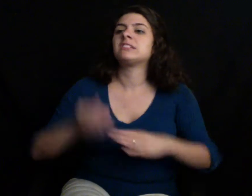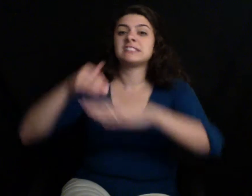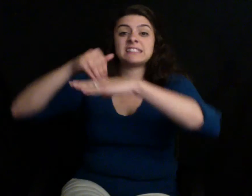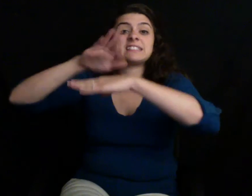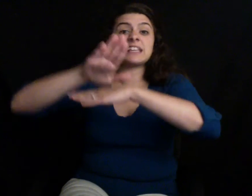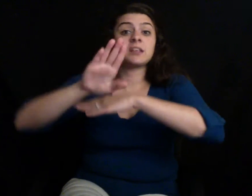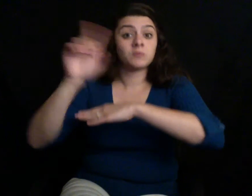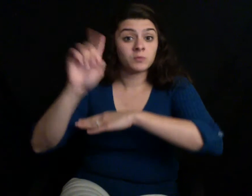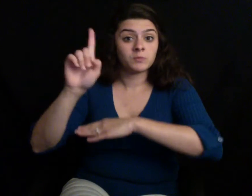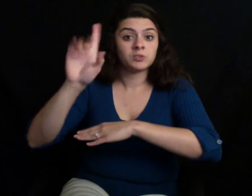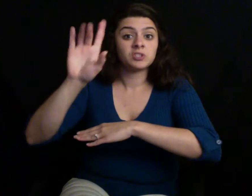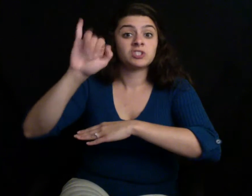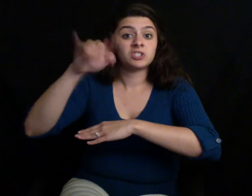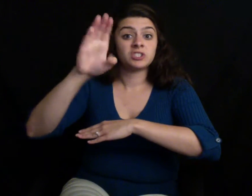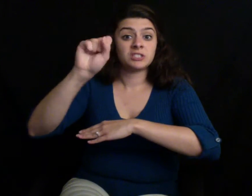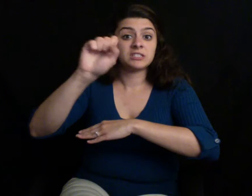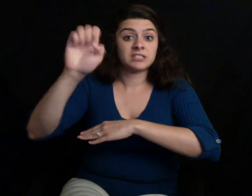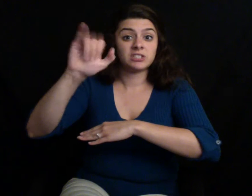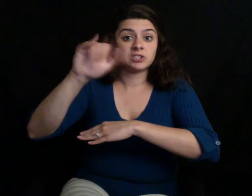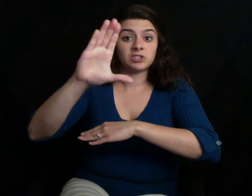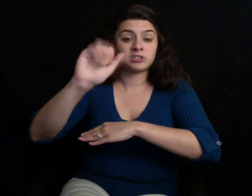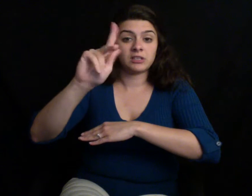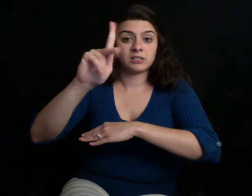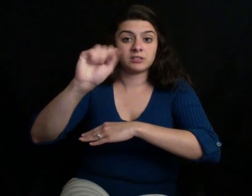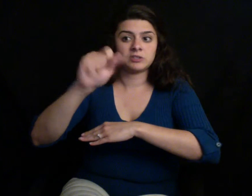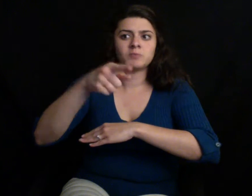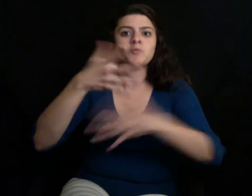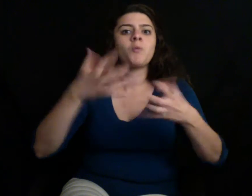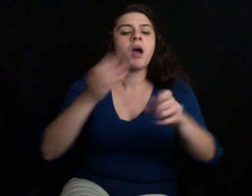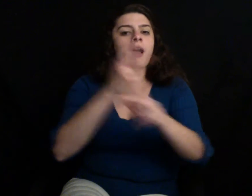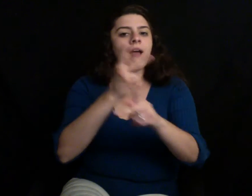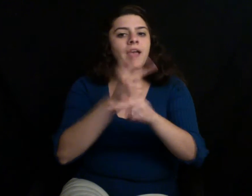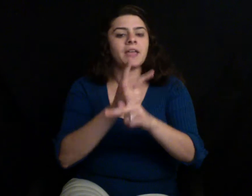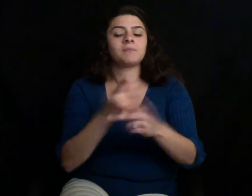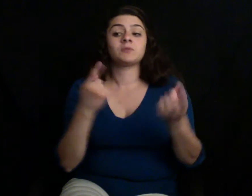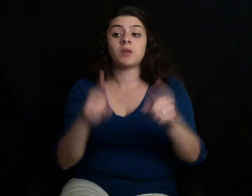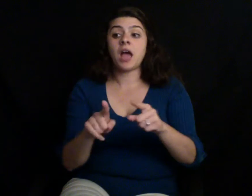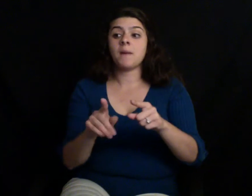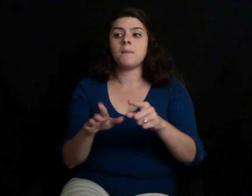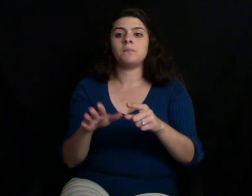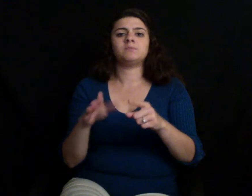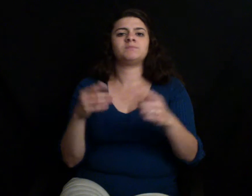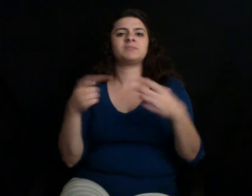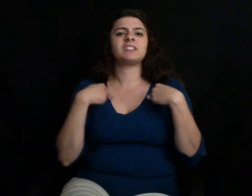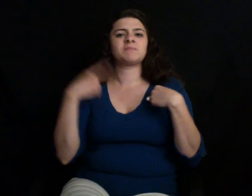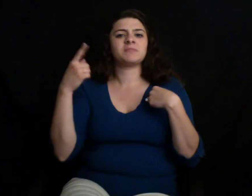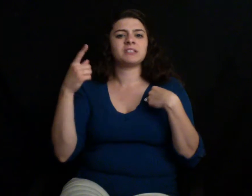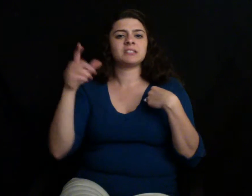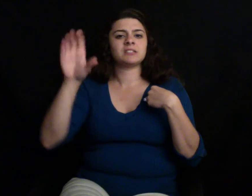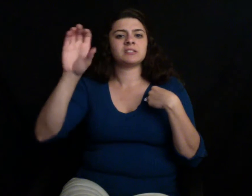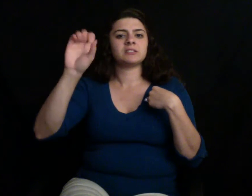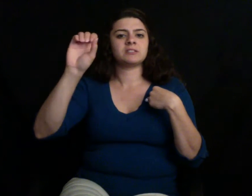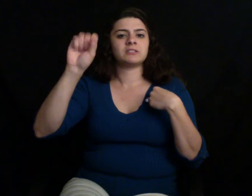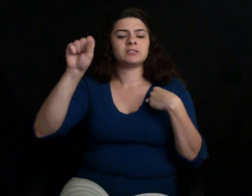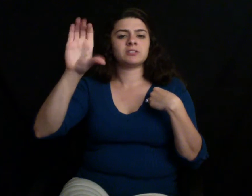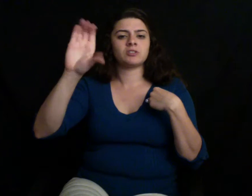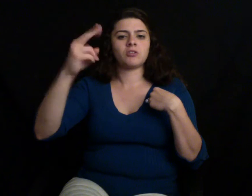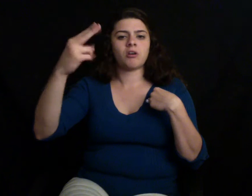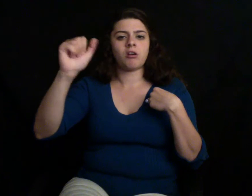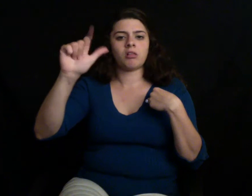at the time he was like, well, we want to give you some scholarship money to go to the School of the Arts. So it was like, yeah, you know, J.P. Smith went there, Tupac